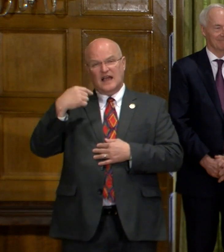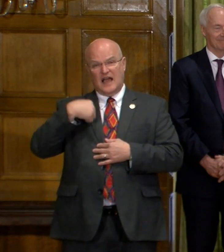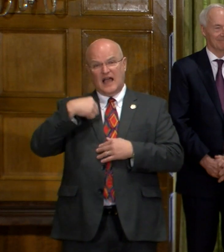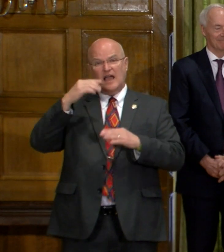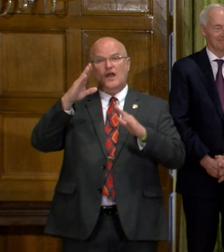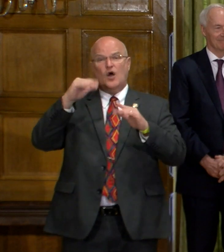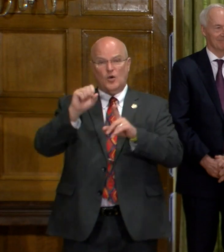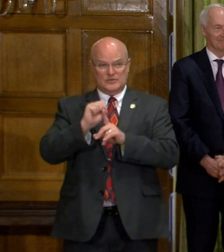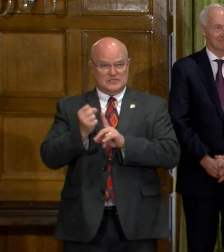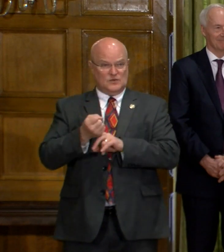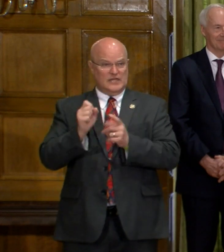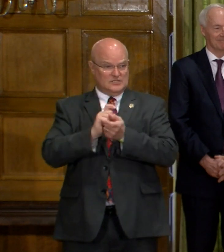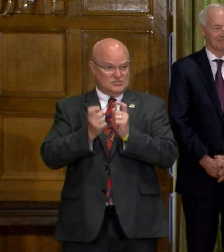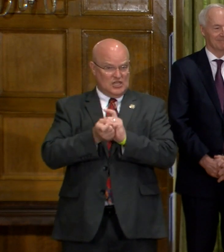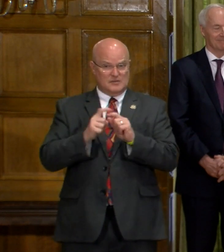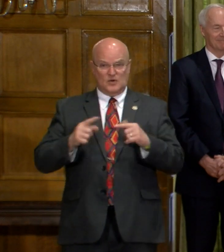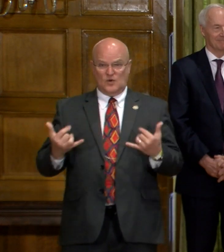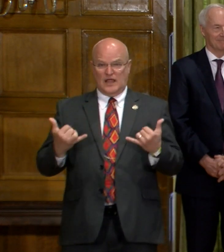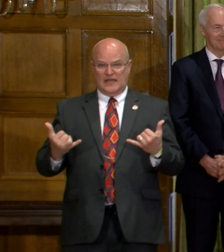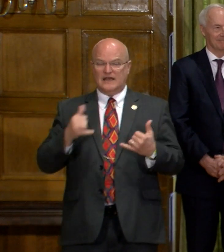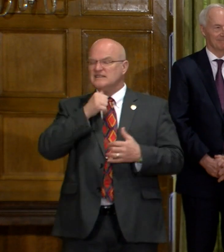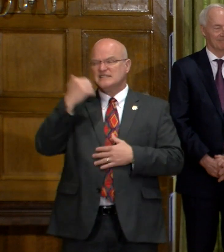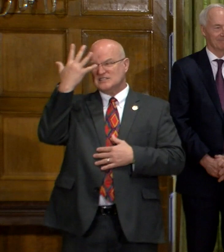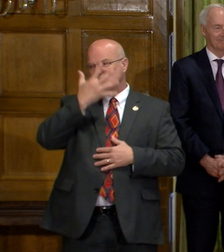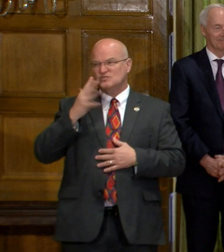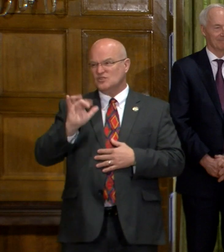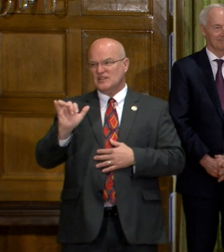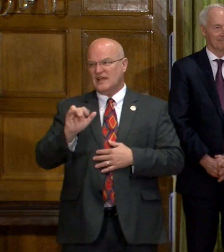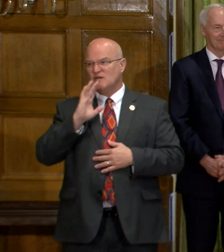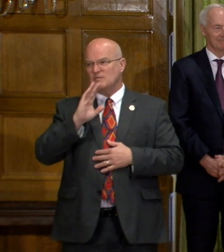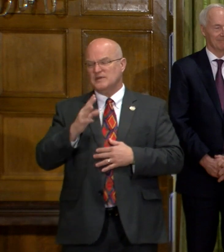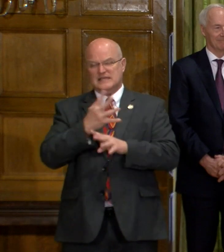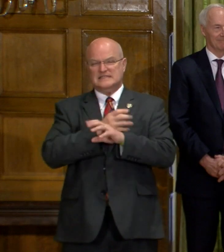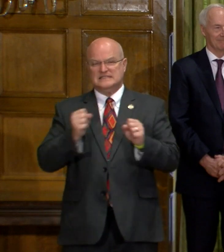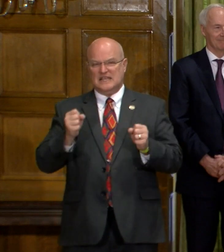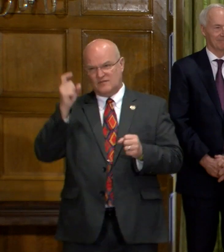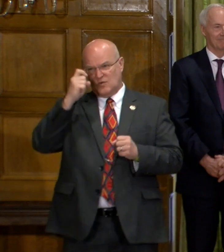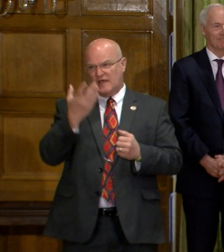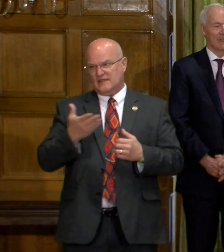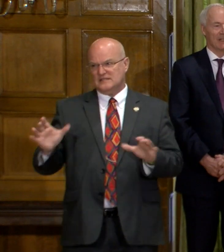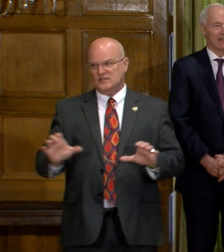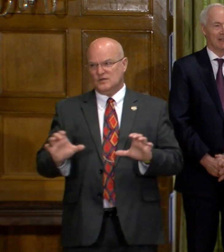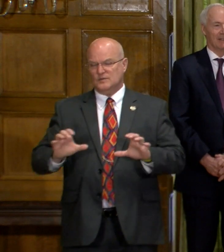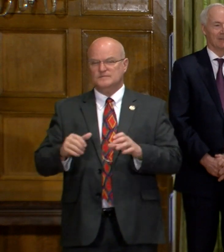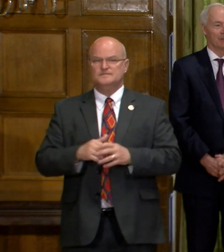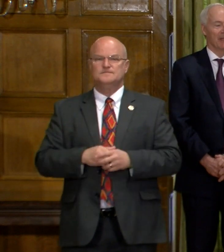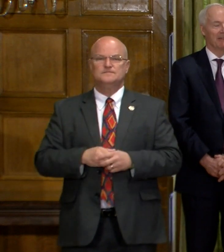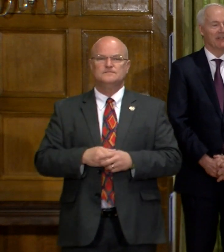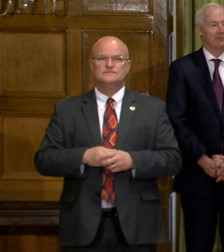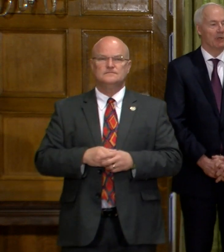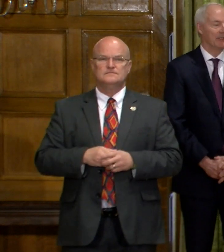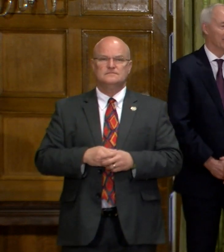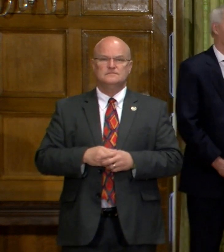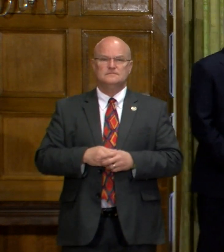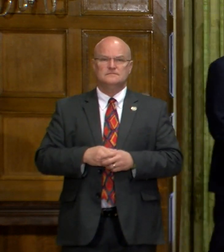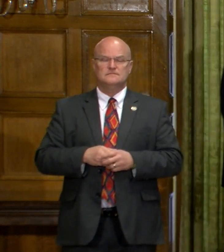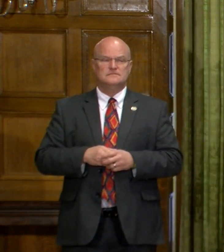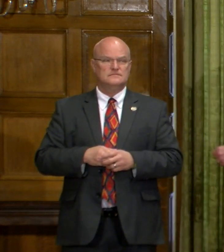I hope the situation changes, but right now it doesn't look like that would be a safe or a wise thing. Do we